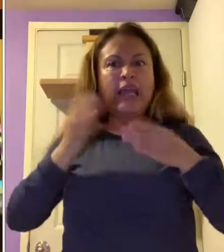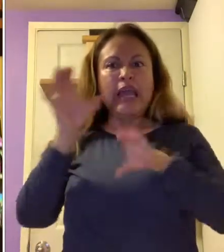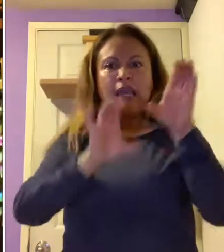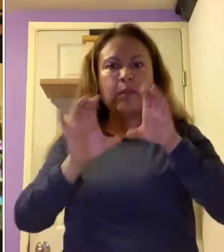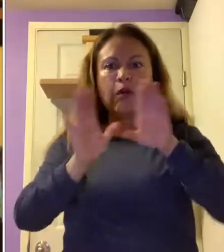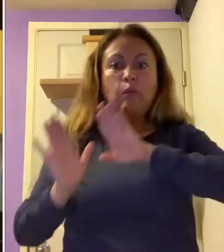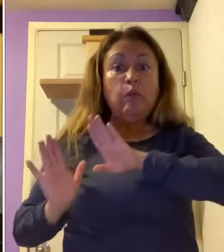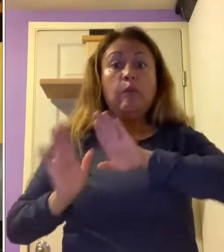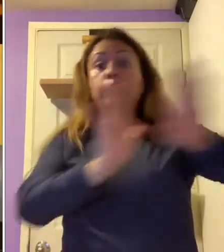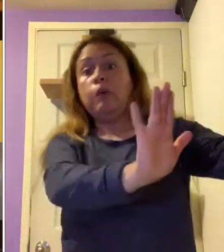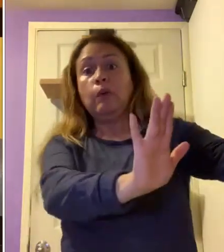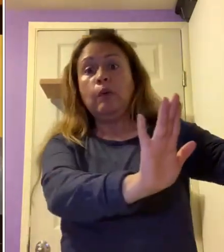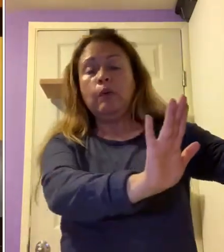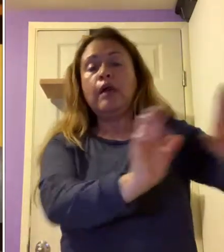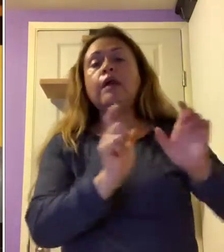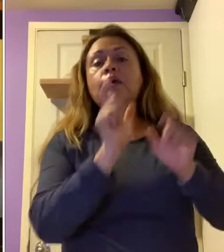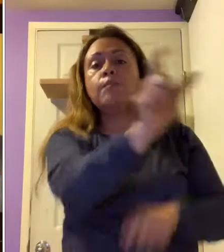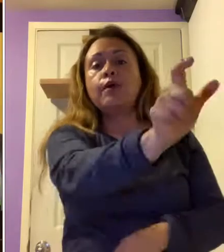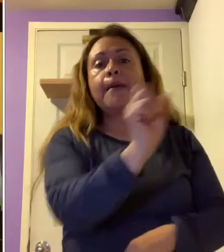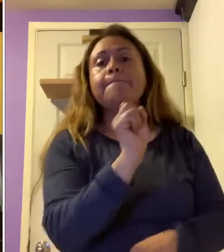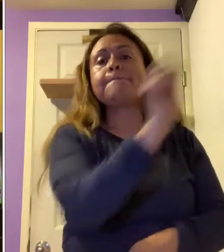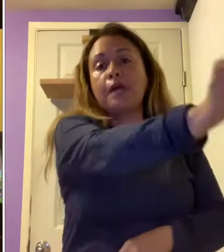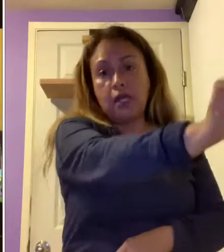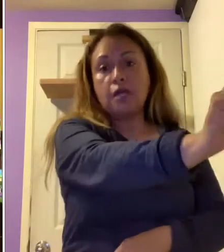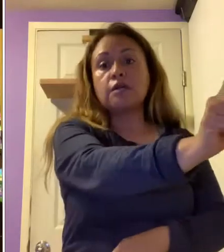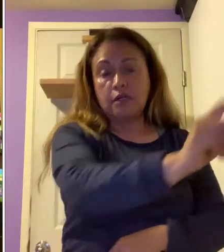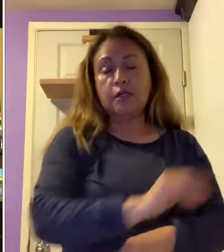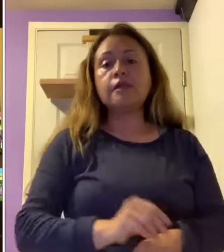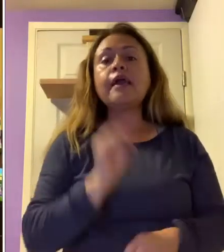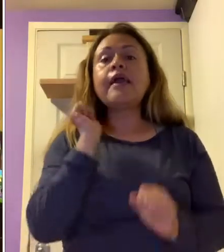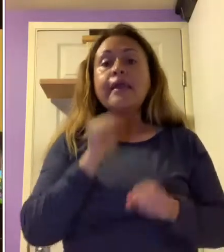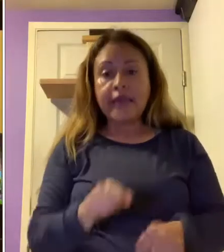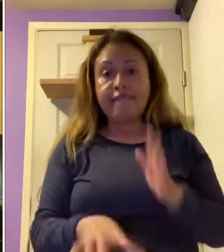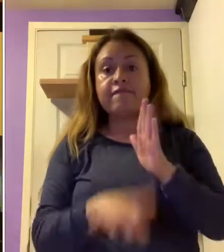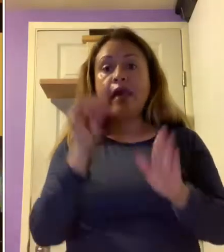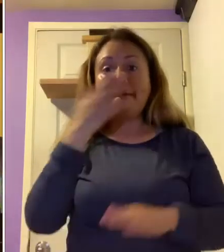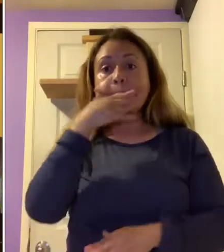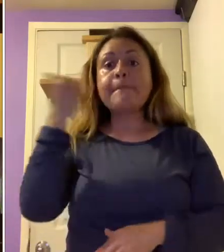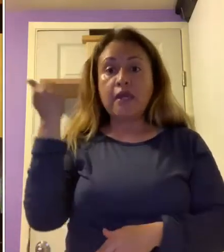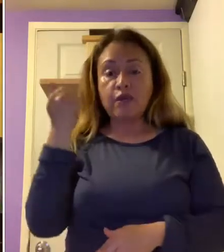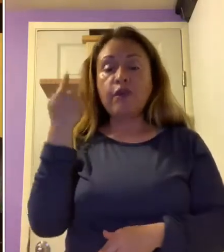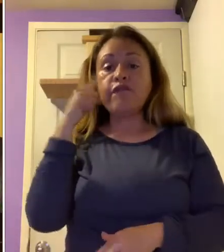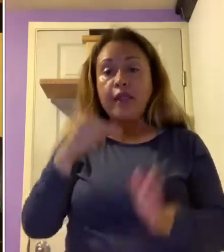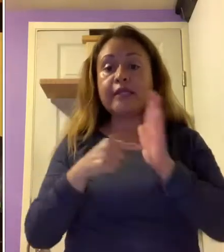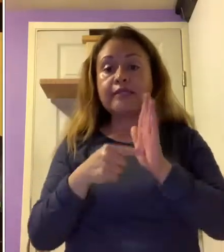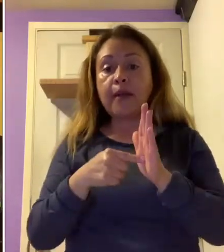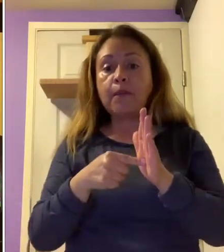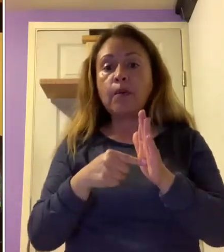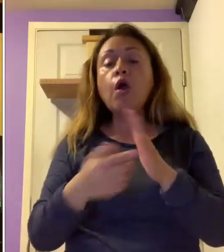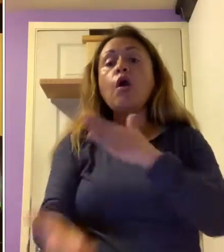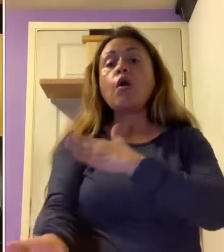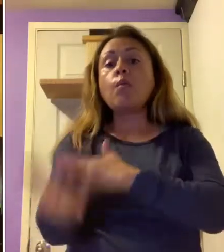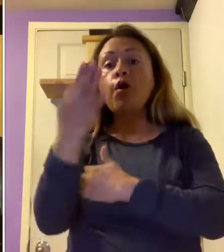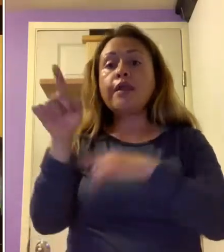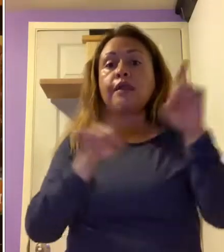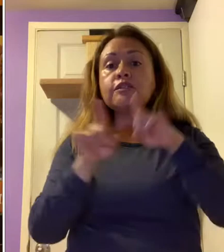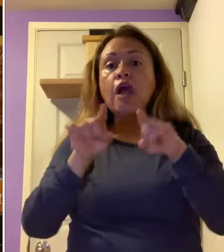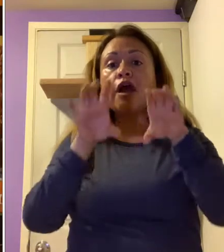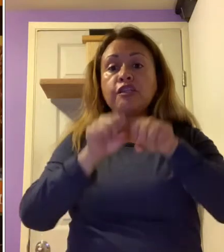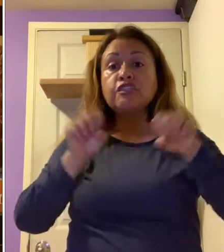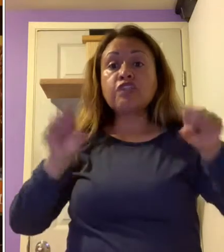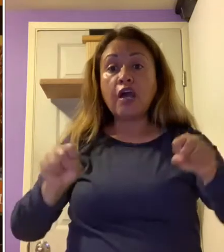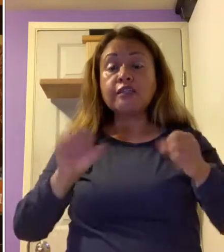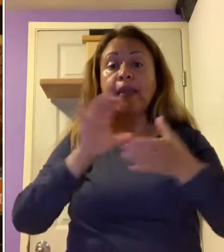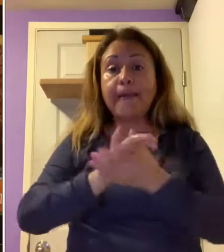excited. So I would avoid that. And so we're going to put that back. We can definitely find better. And then just for example, if I pick up the